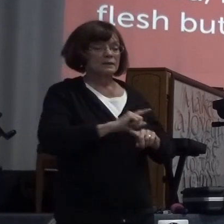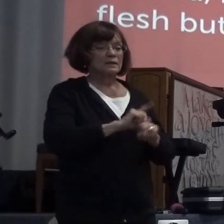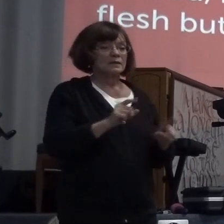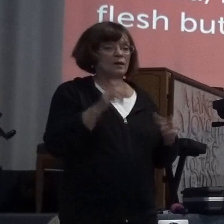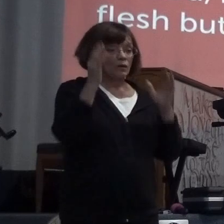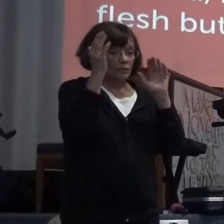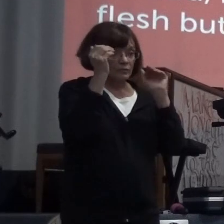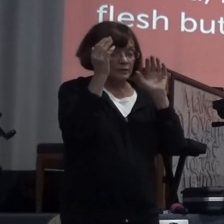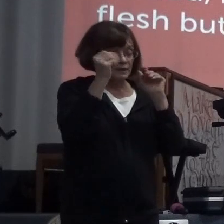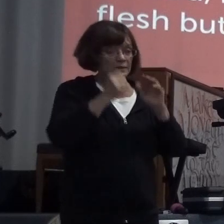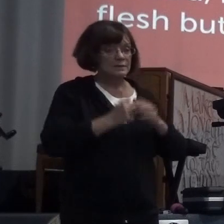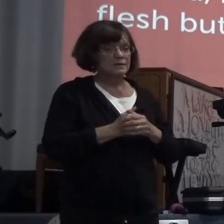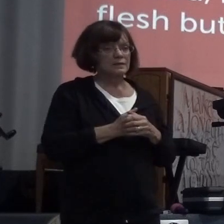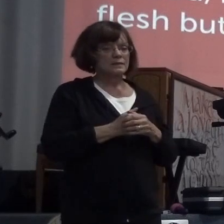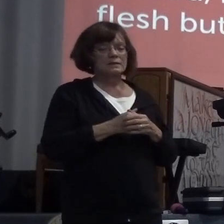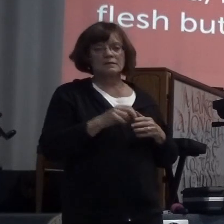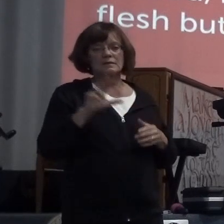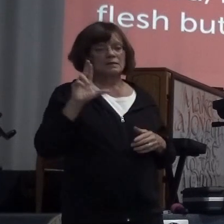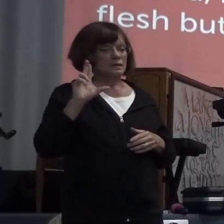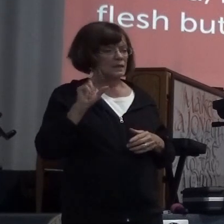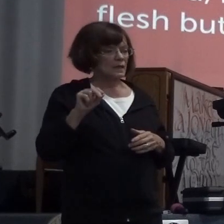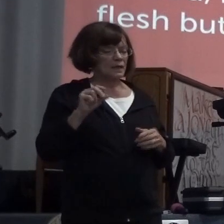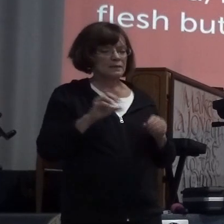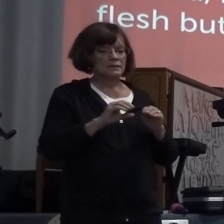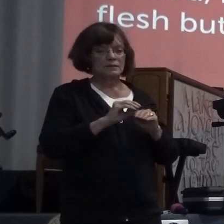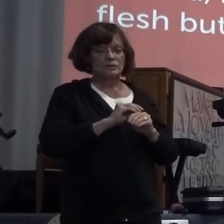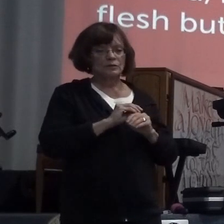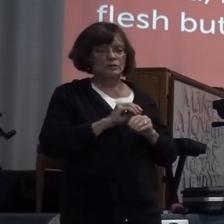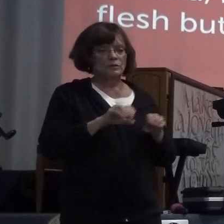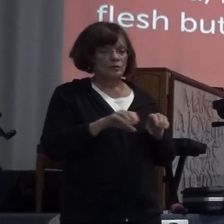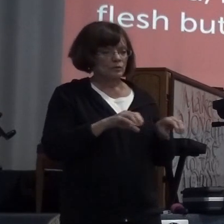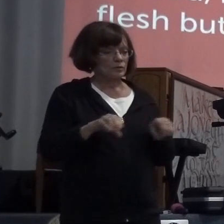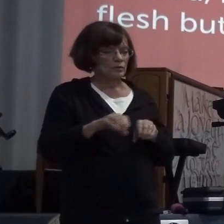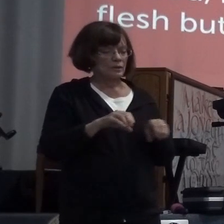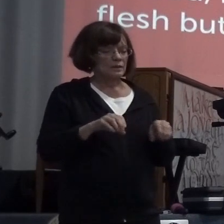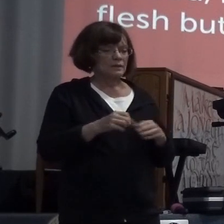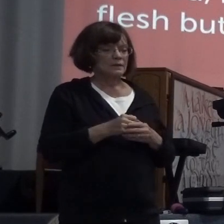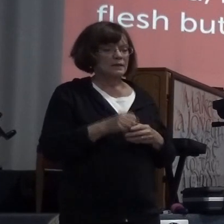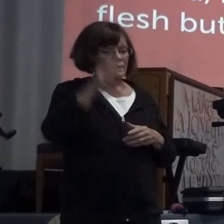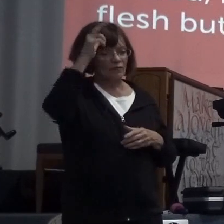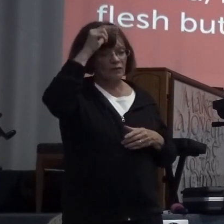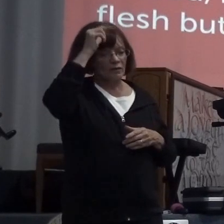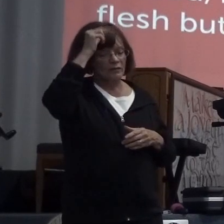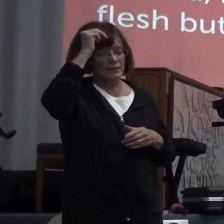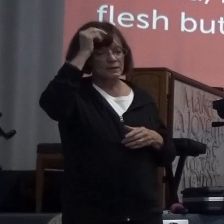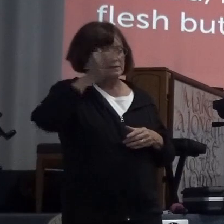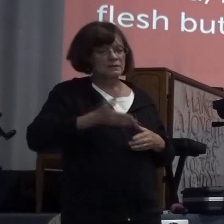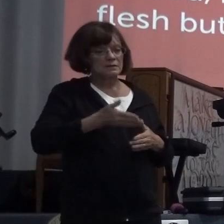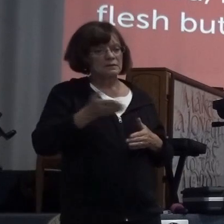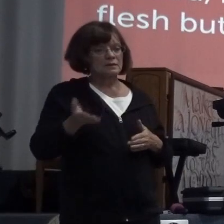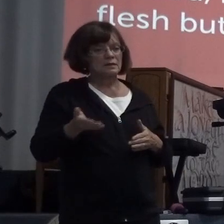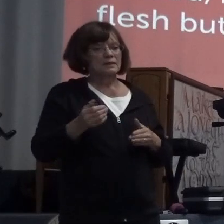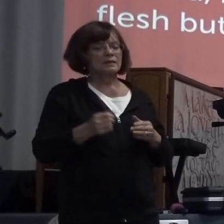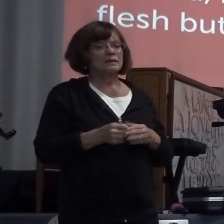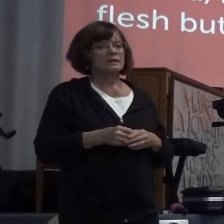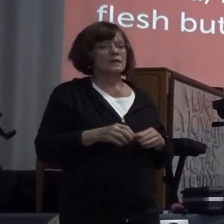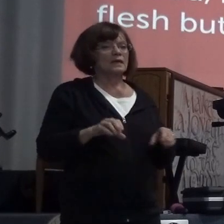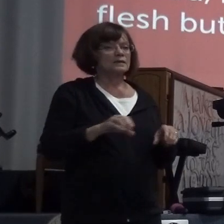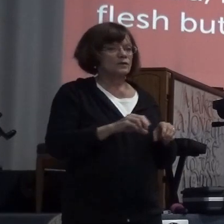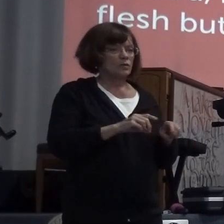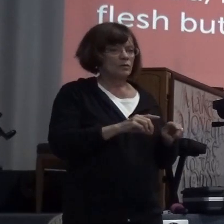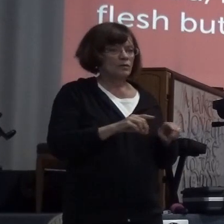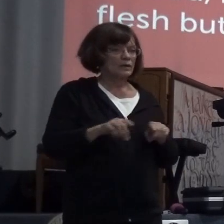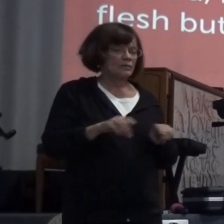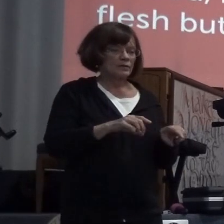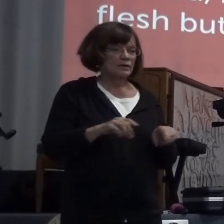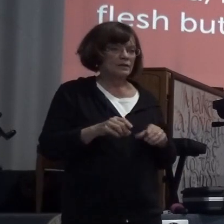Hopefully, he says, don't do evil things. Don't give them reason to hate you. Don't give them reason to hate you